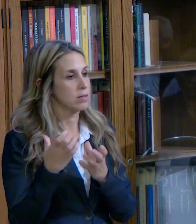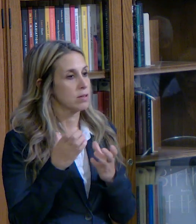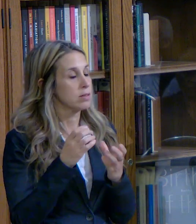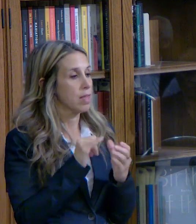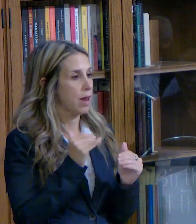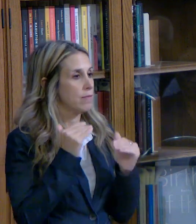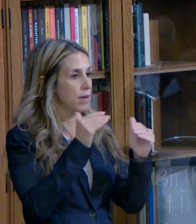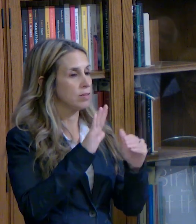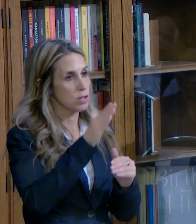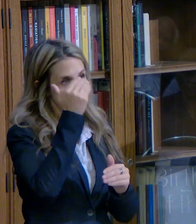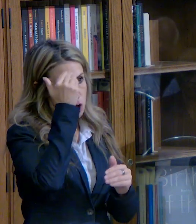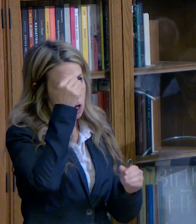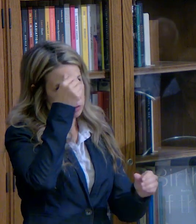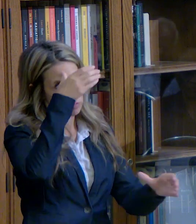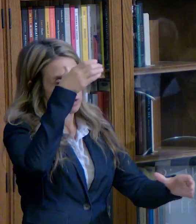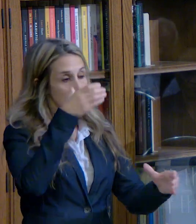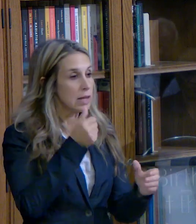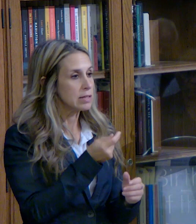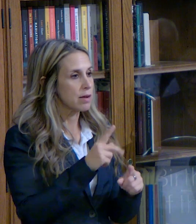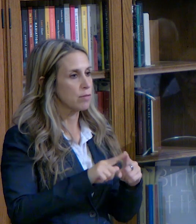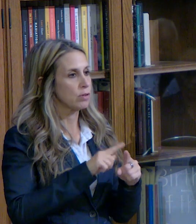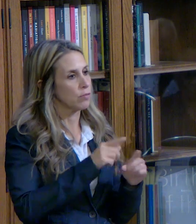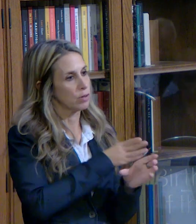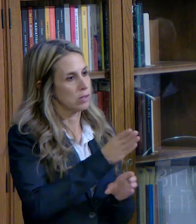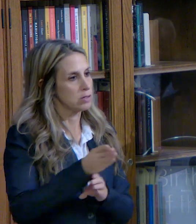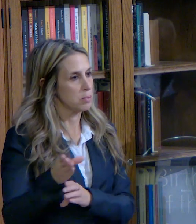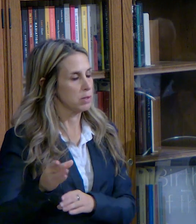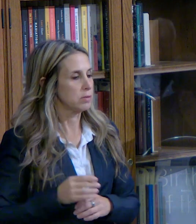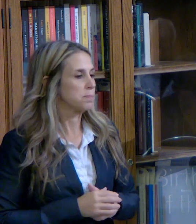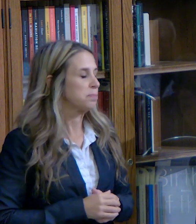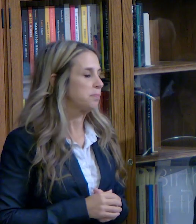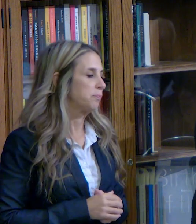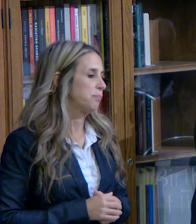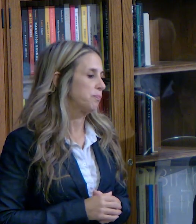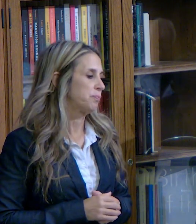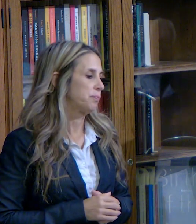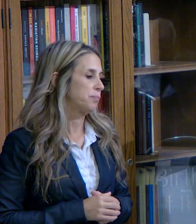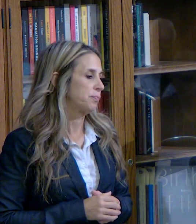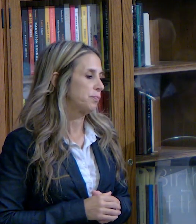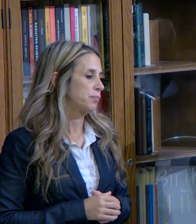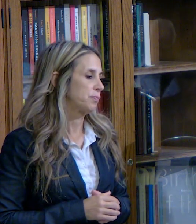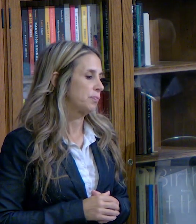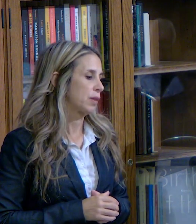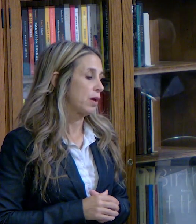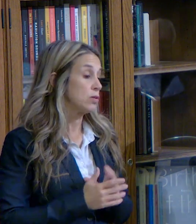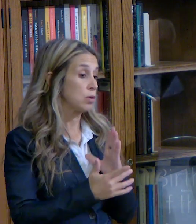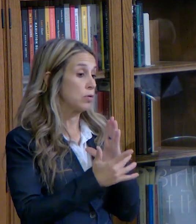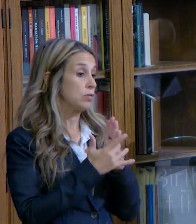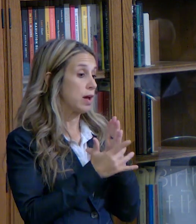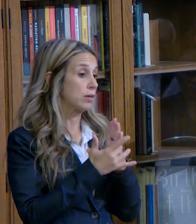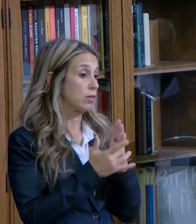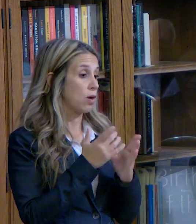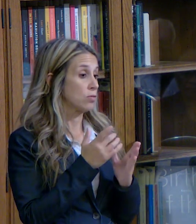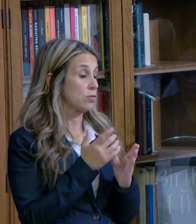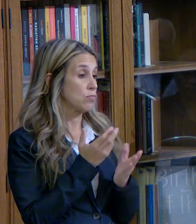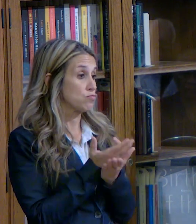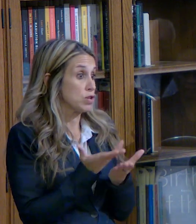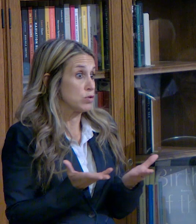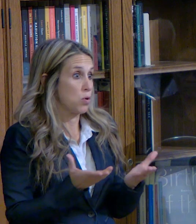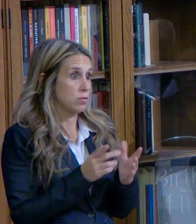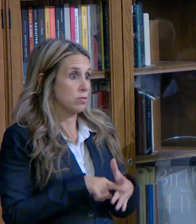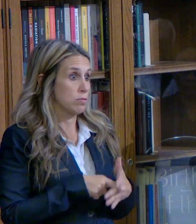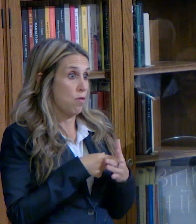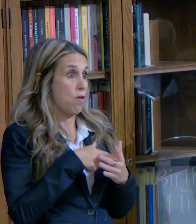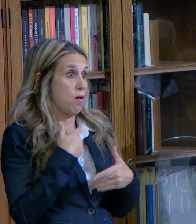Advance their knowledge in several disciplines the Advent of technological resources is